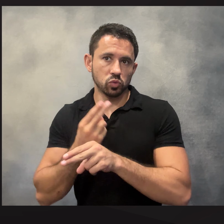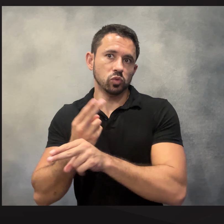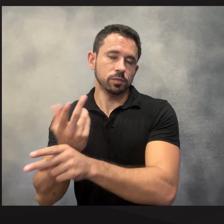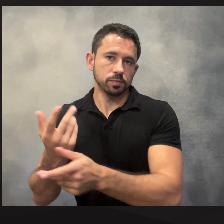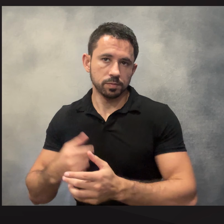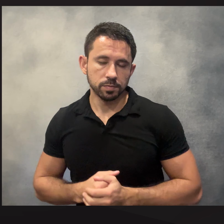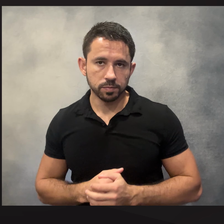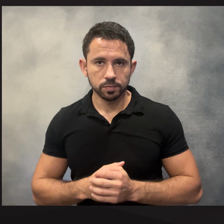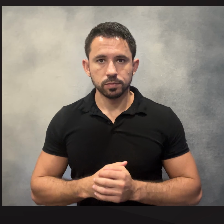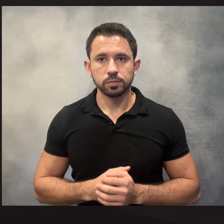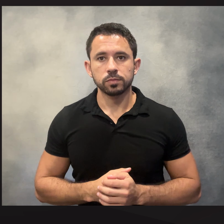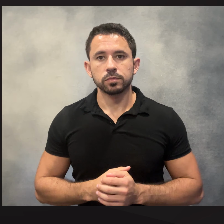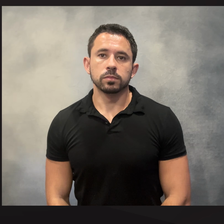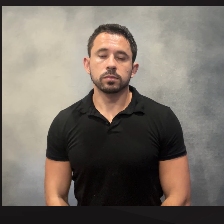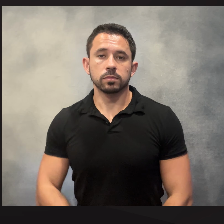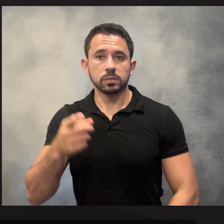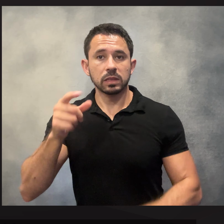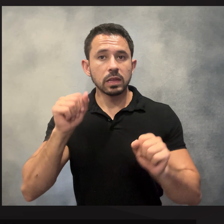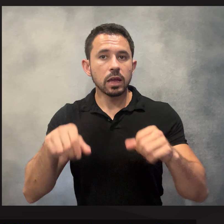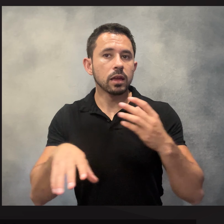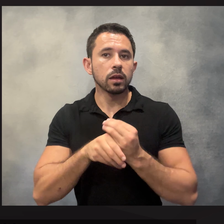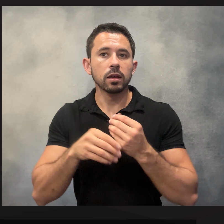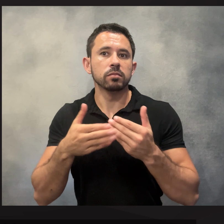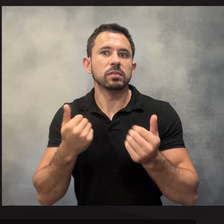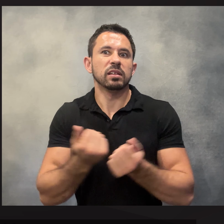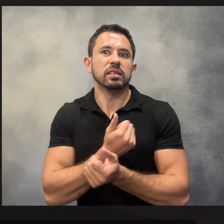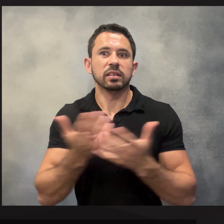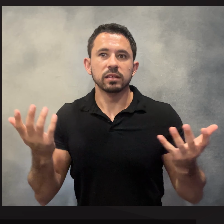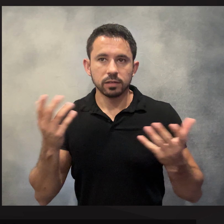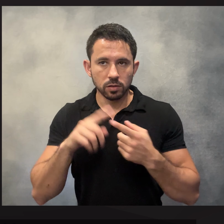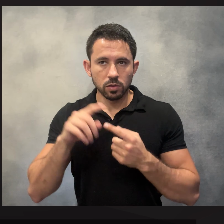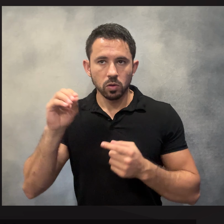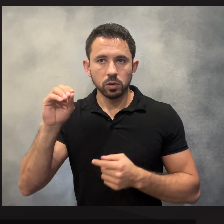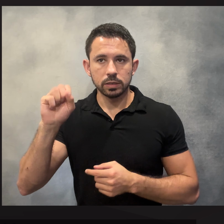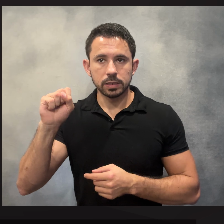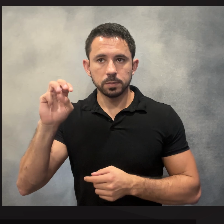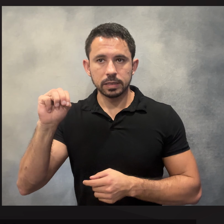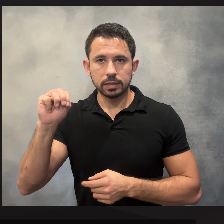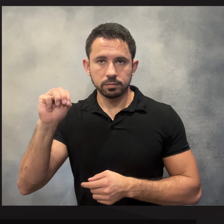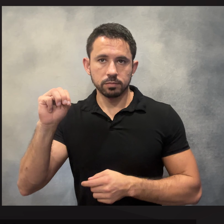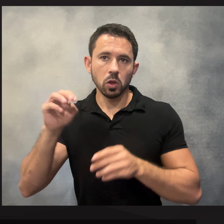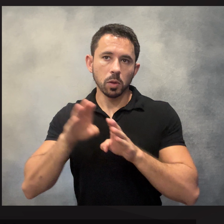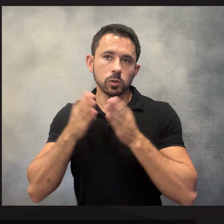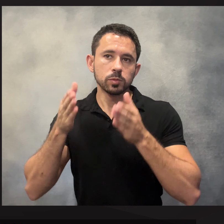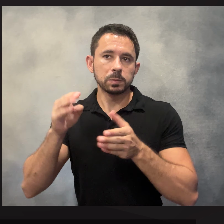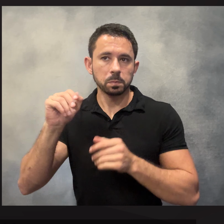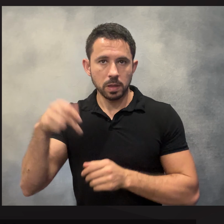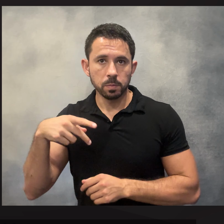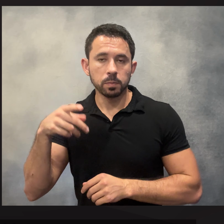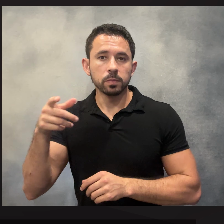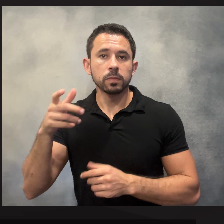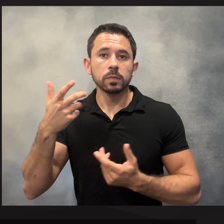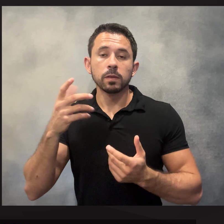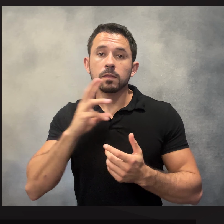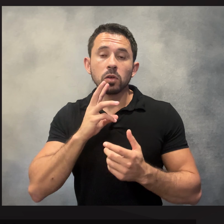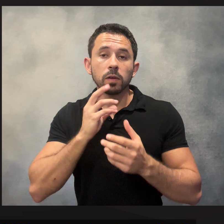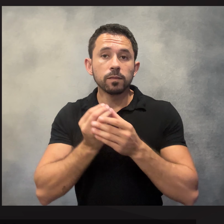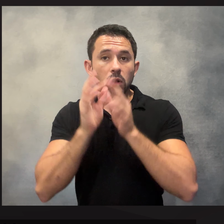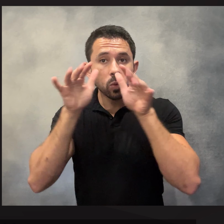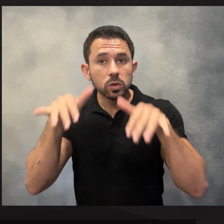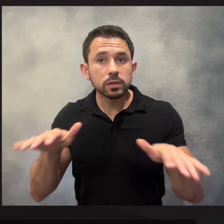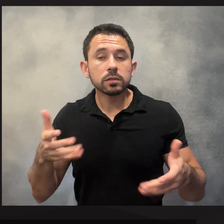You can add nearly anything to OSM: a water fountain, a local clinic, or